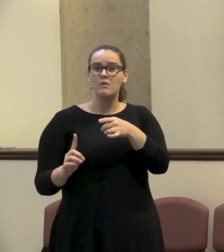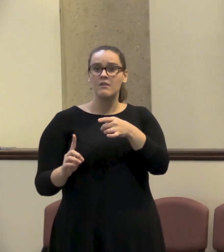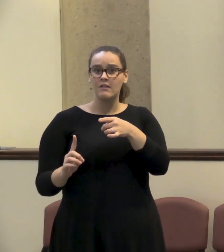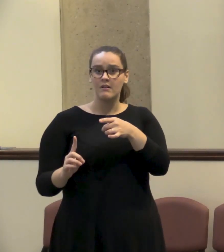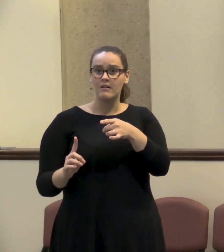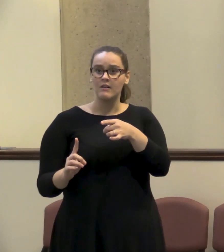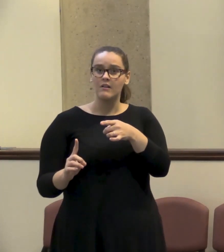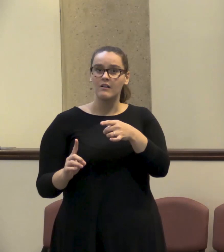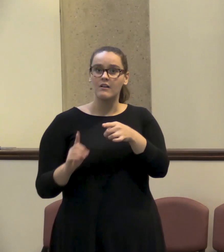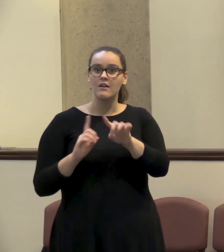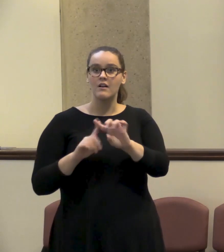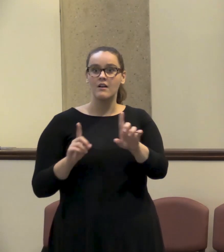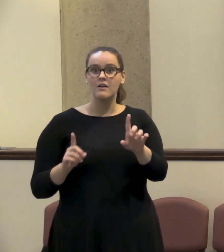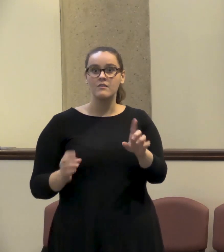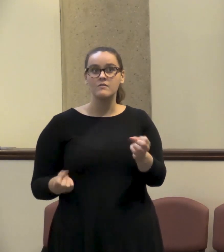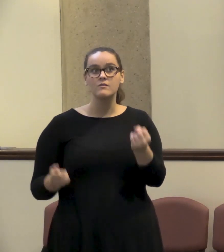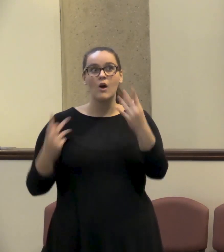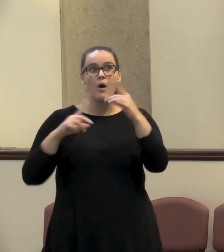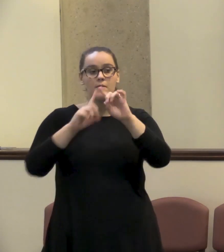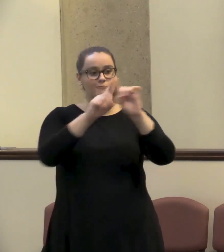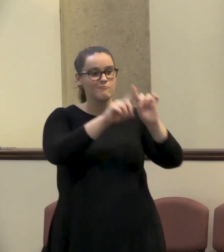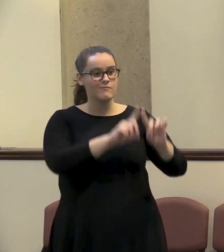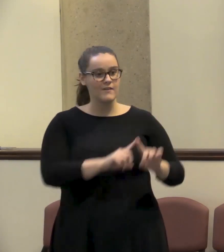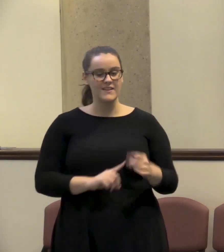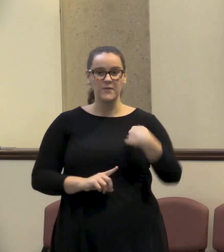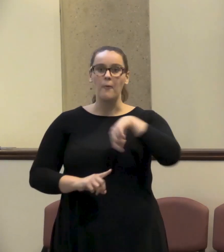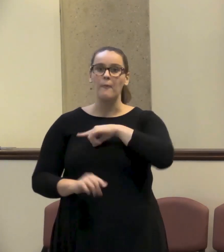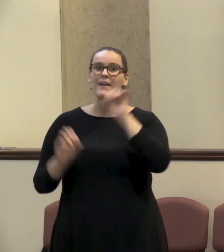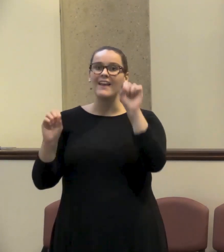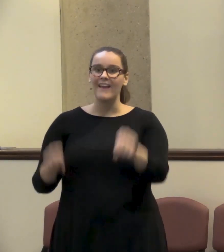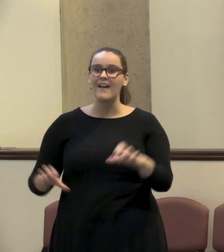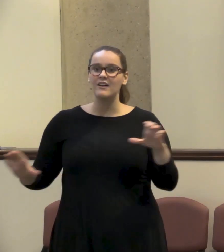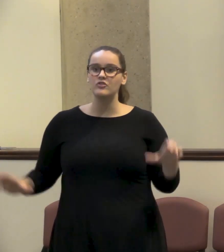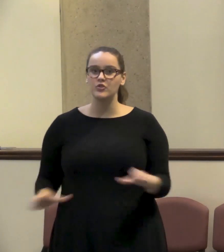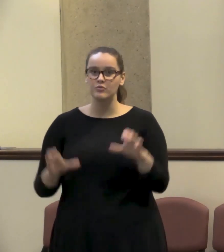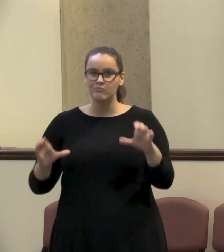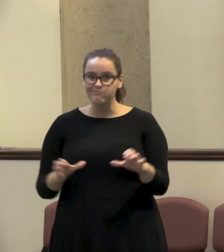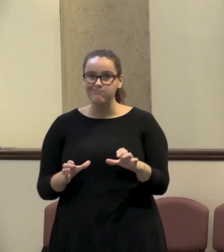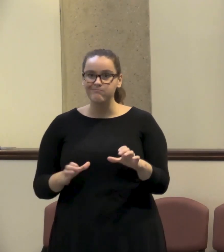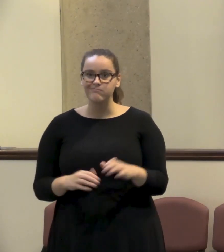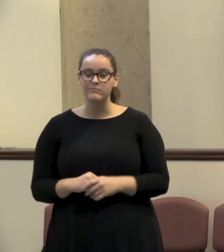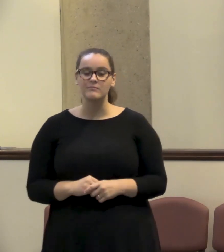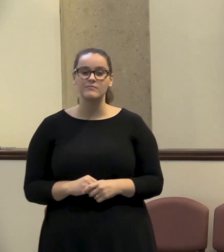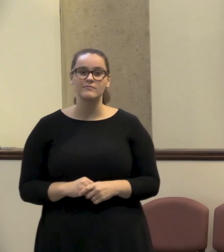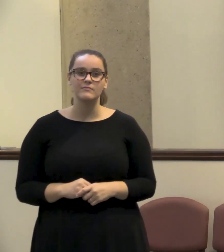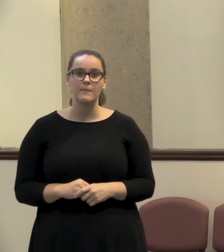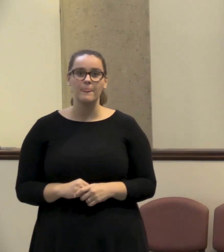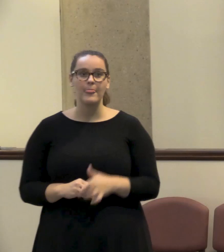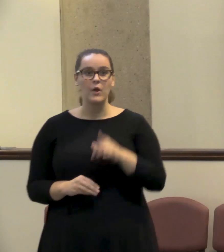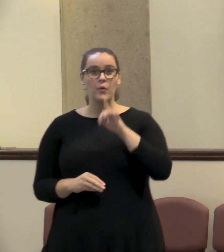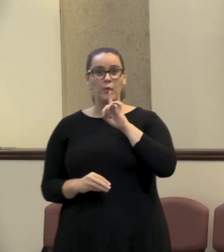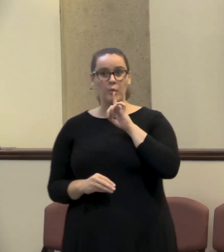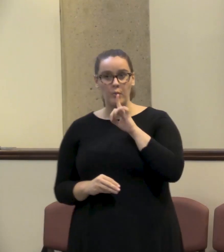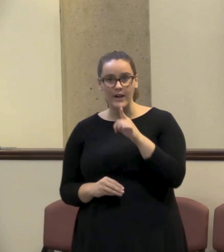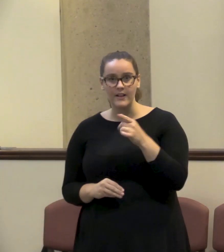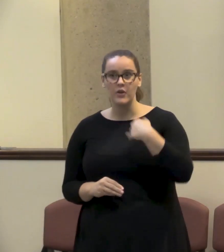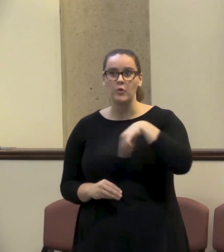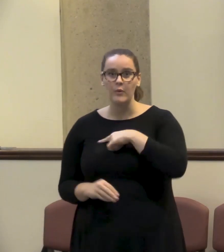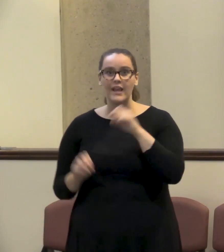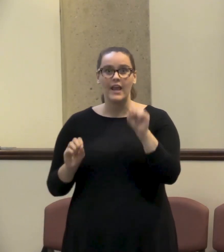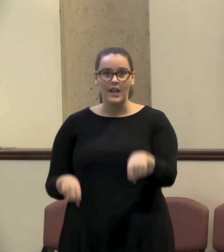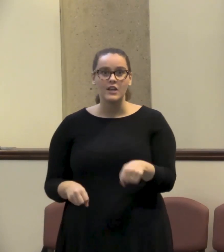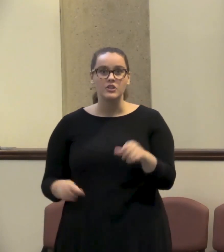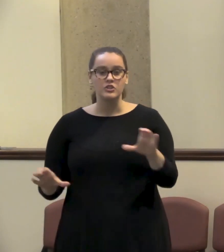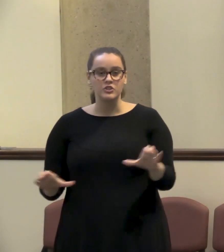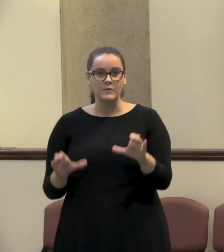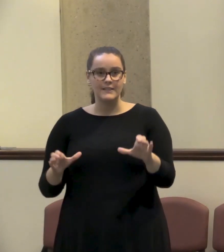things that we can do going forward. I want to outline some of this stuff that, you know, at least seems very real and very tangible to me. First of